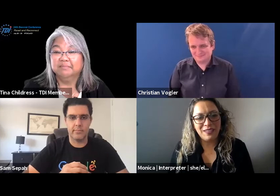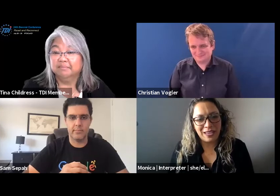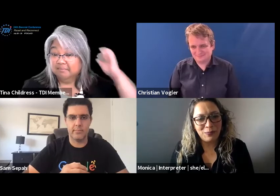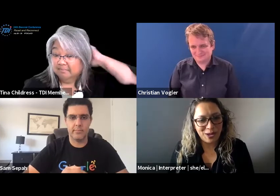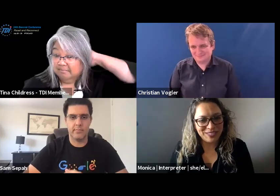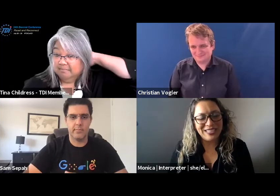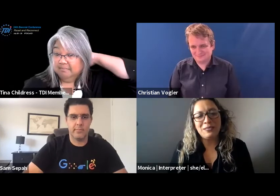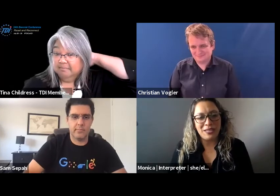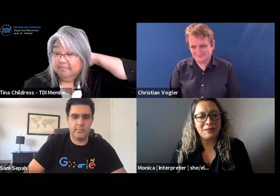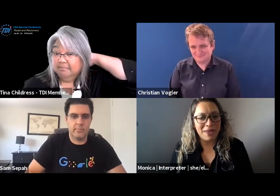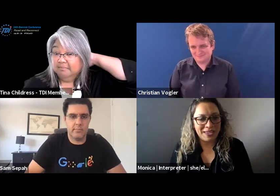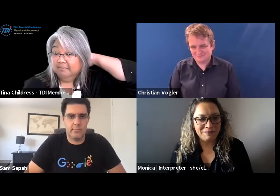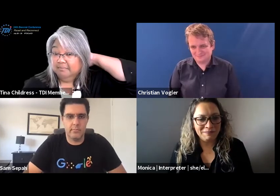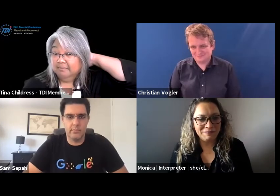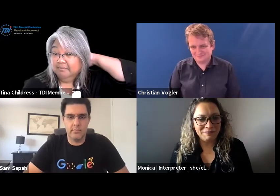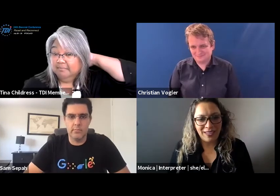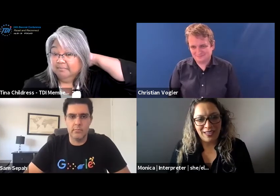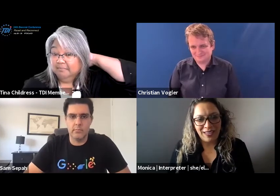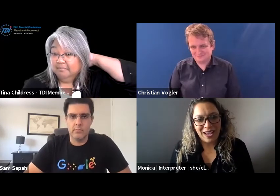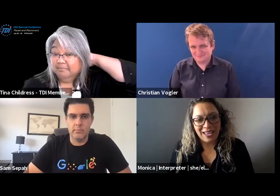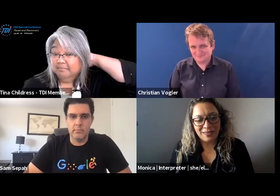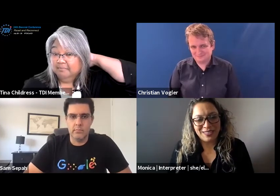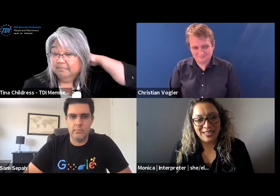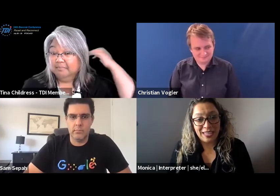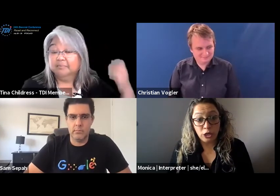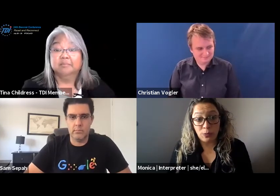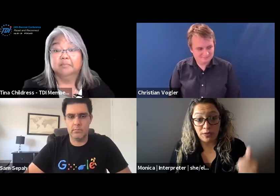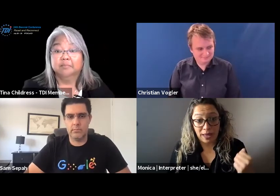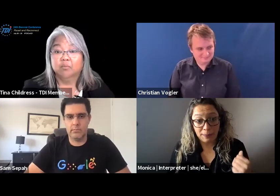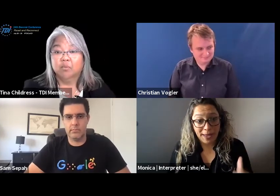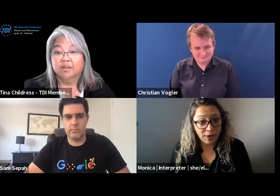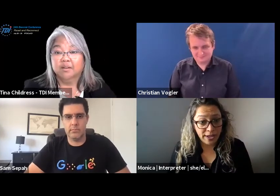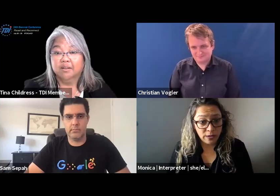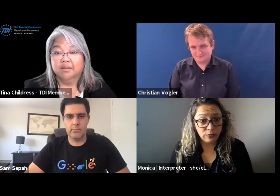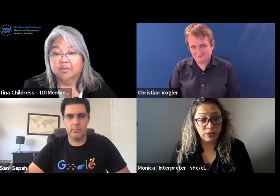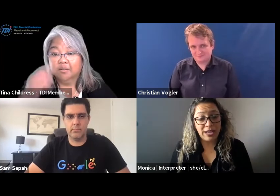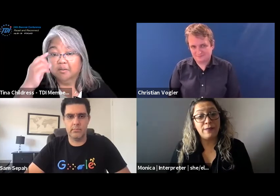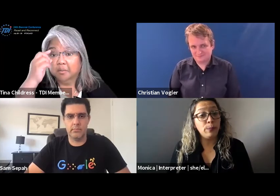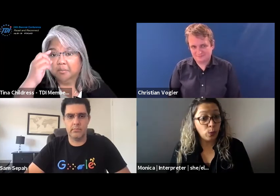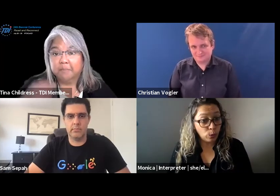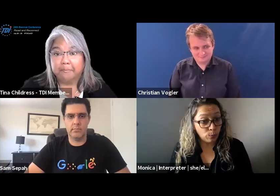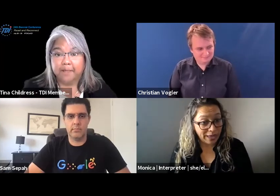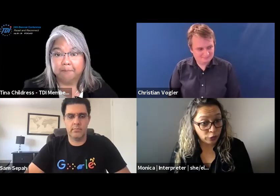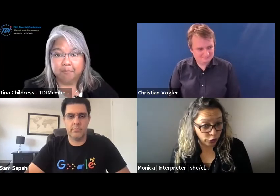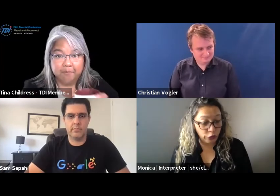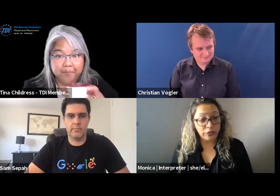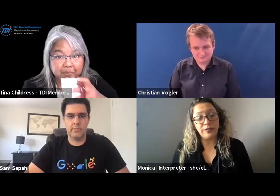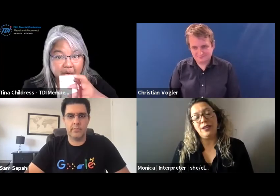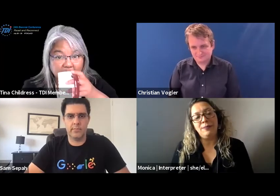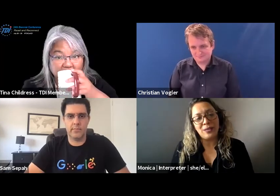light brown skinned Dominican man. I am sitting here with a black background. I have a polo black shirt as well.